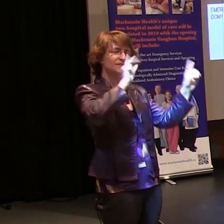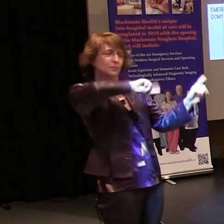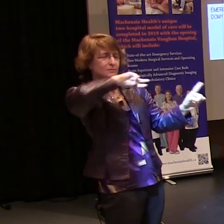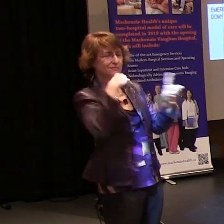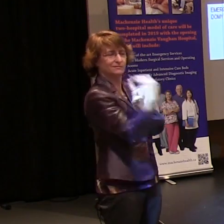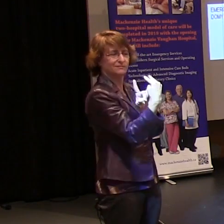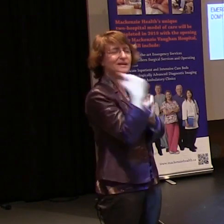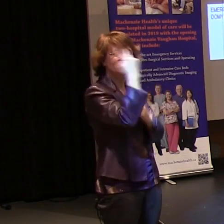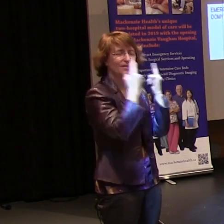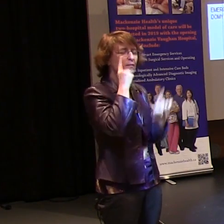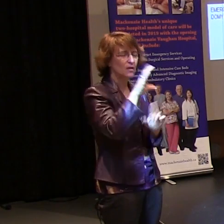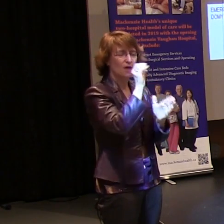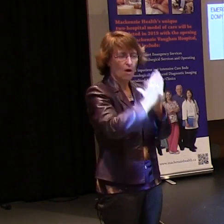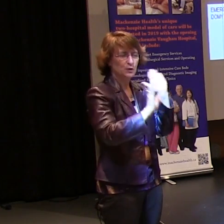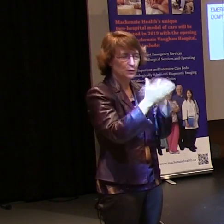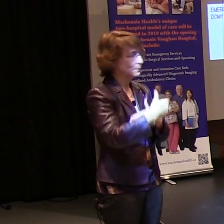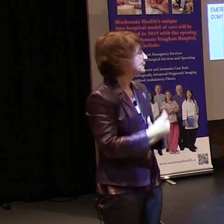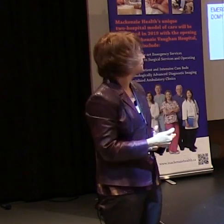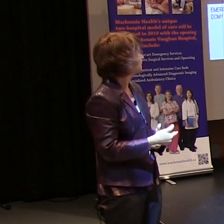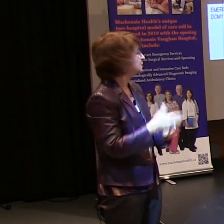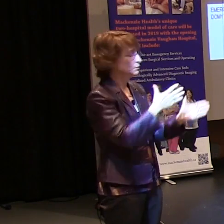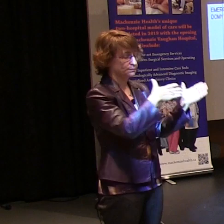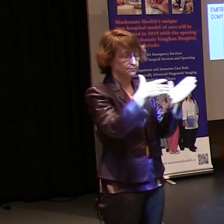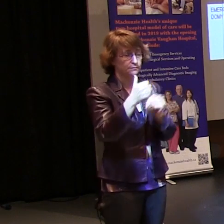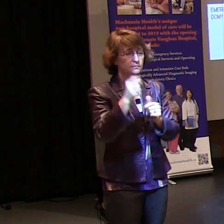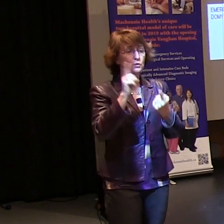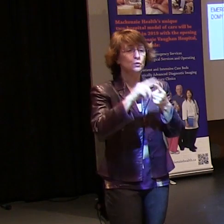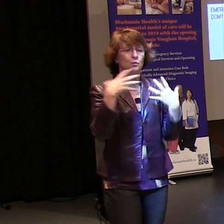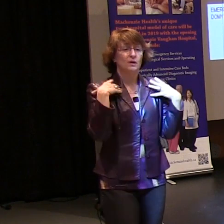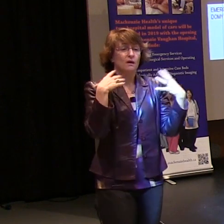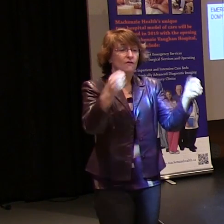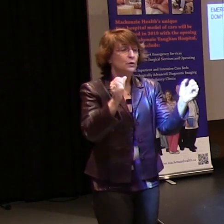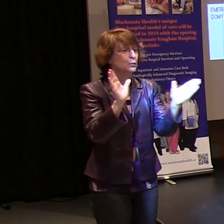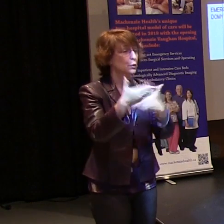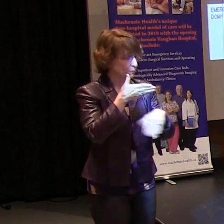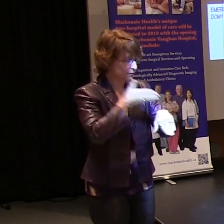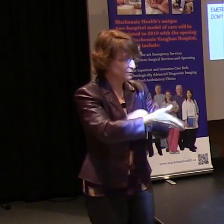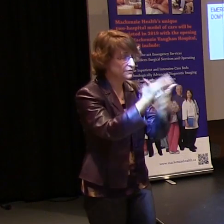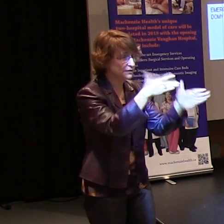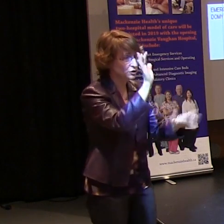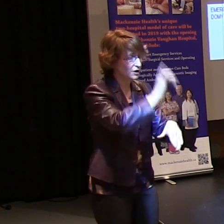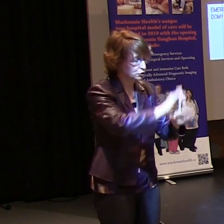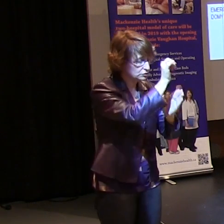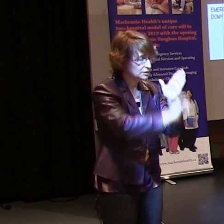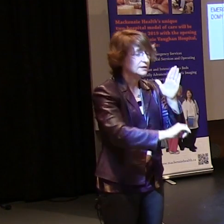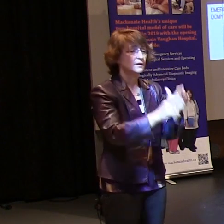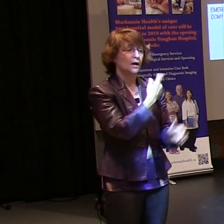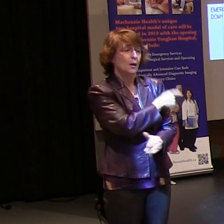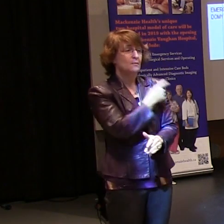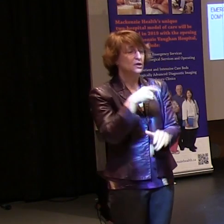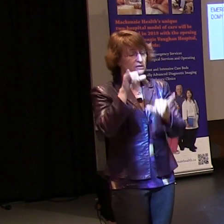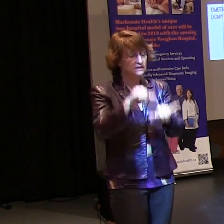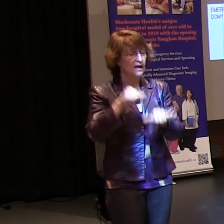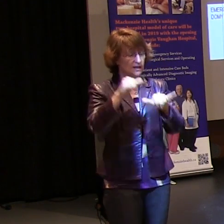about OR. When you're moving out from the OR to the PACU, to the recovery, what you want to have as a patient in the recovery and